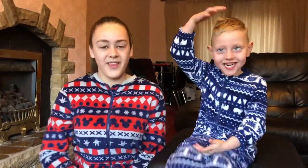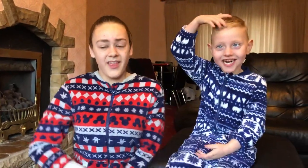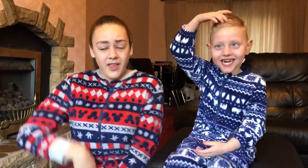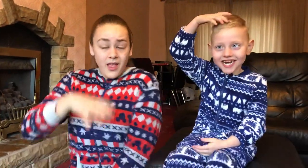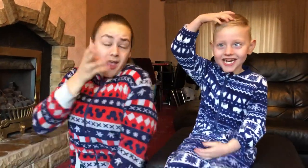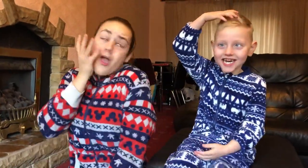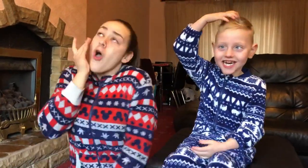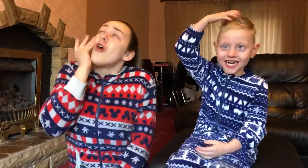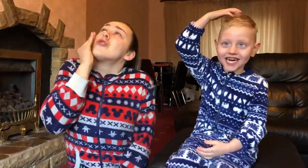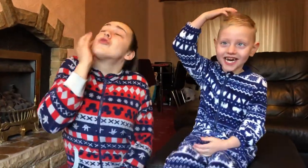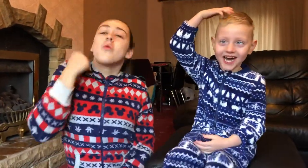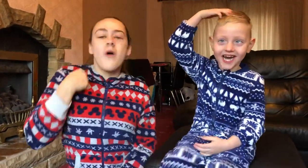Yeah!